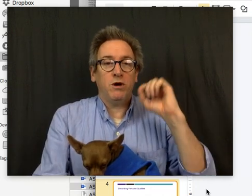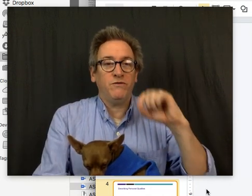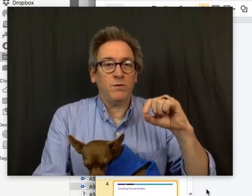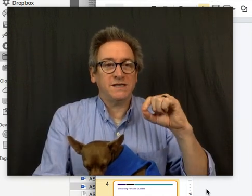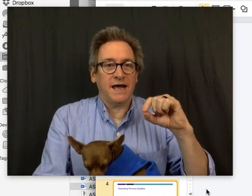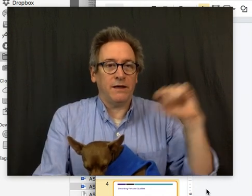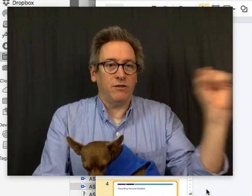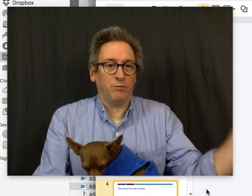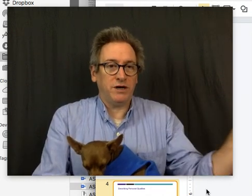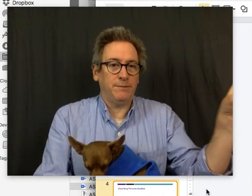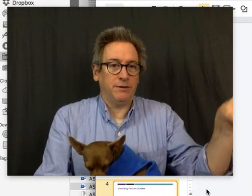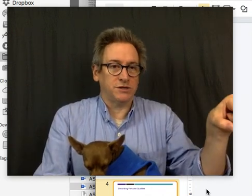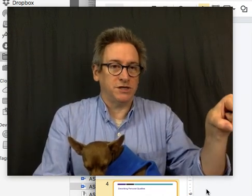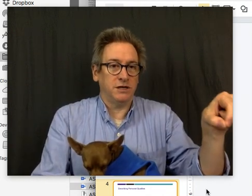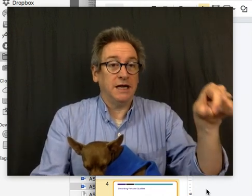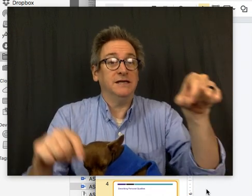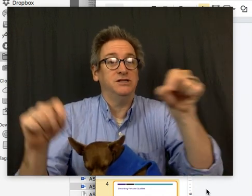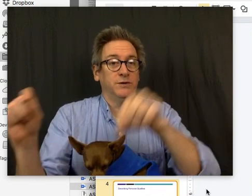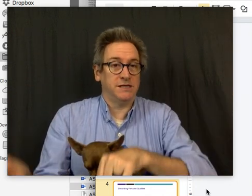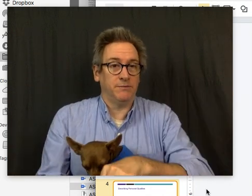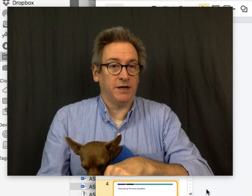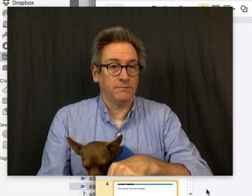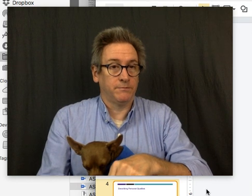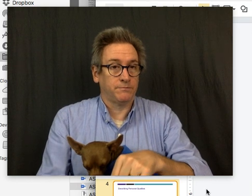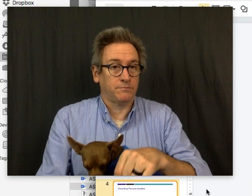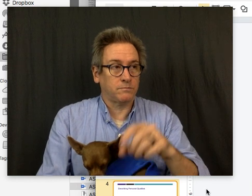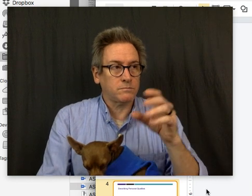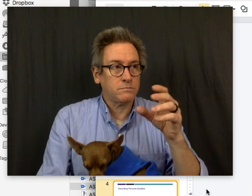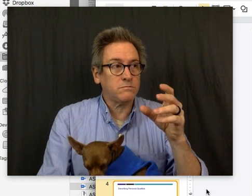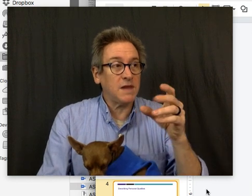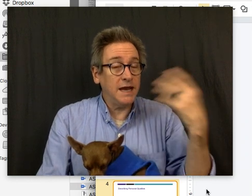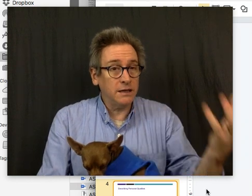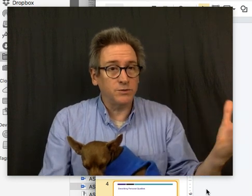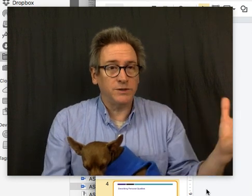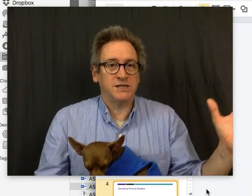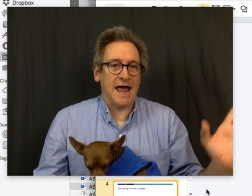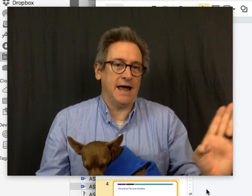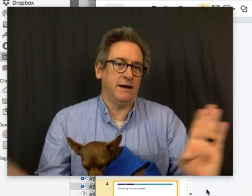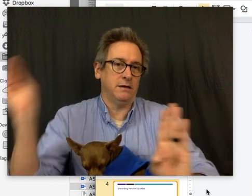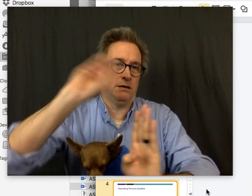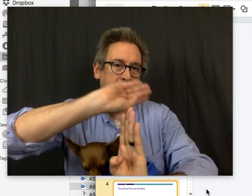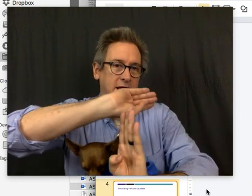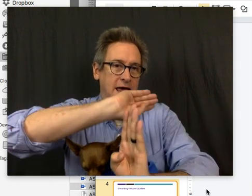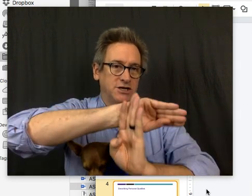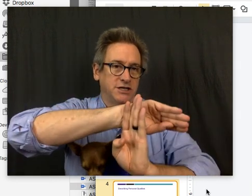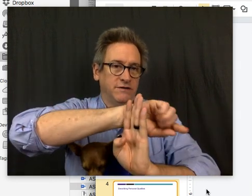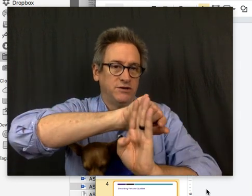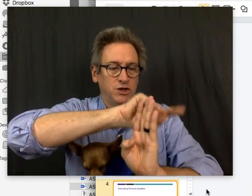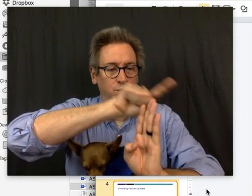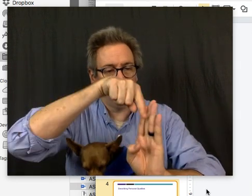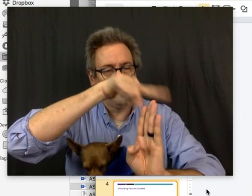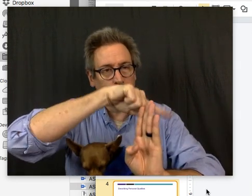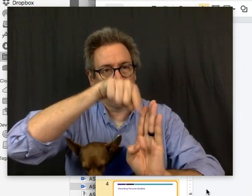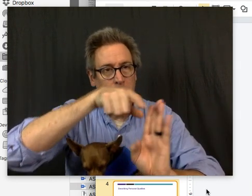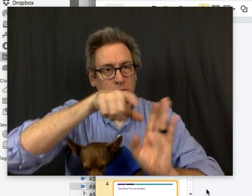But what if we want to say the pretty person is doing something? In English, we just add the adjective